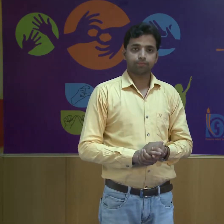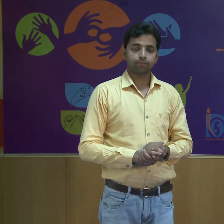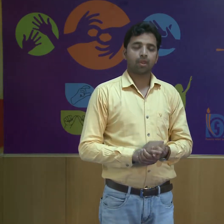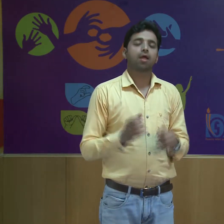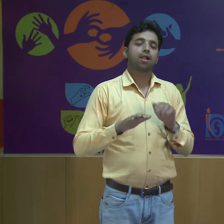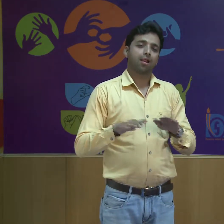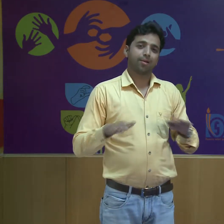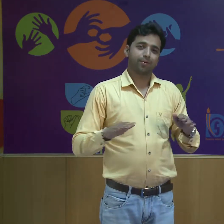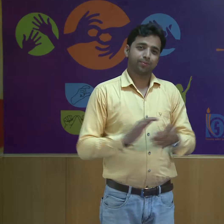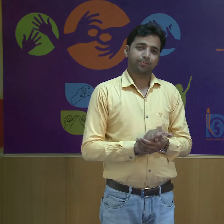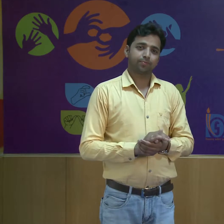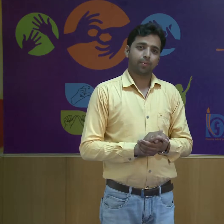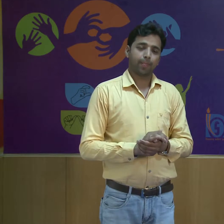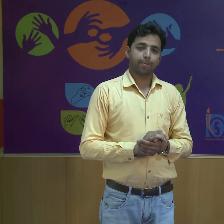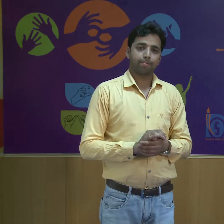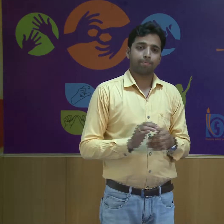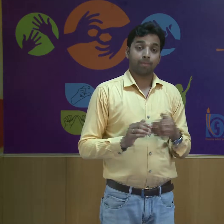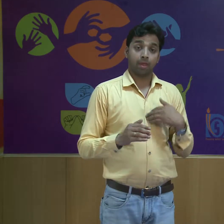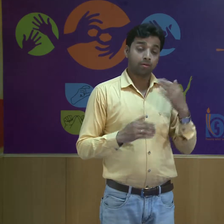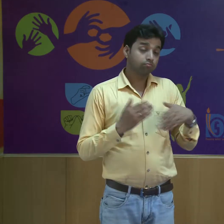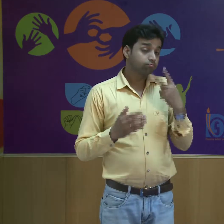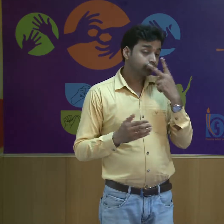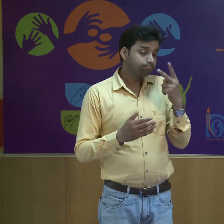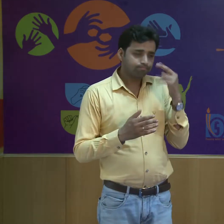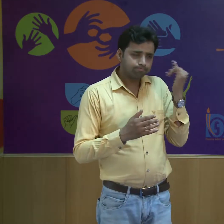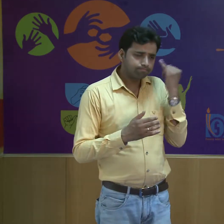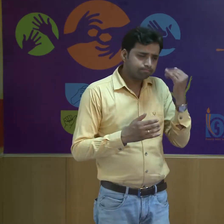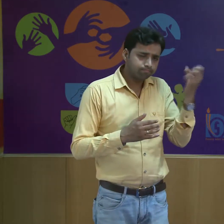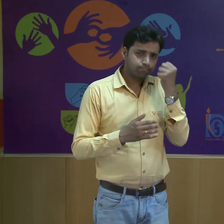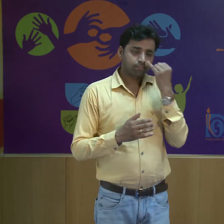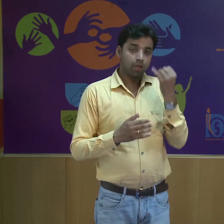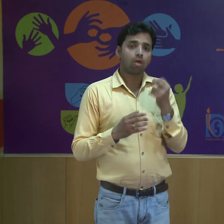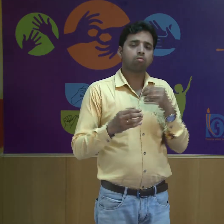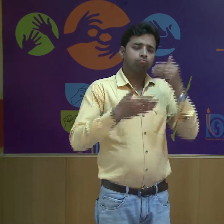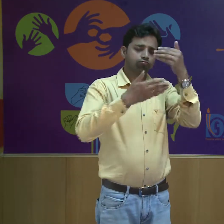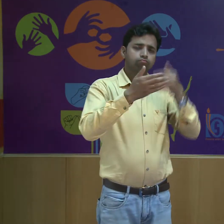Learners, we can identify a tribe by following features.